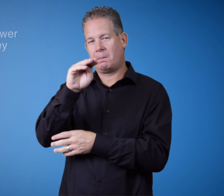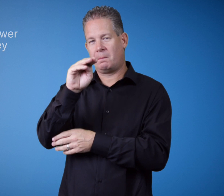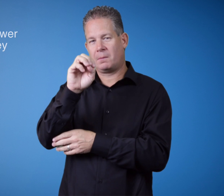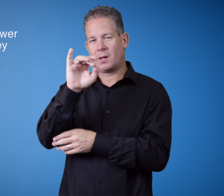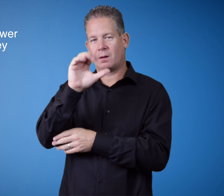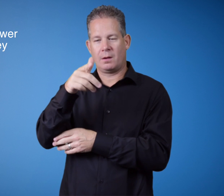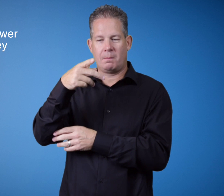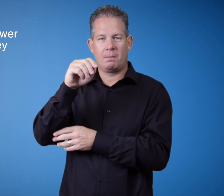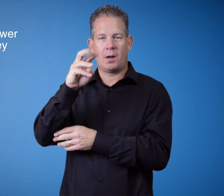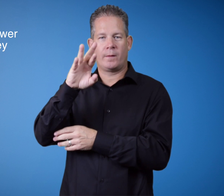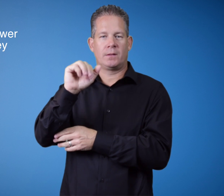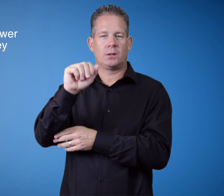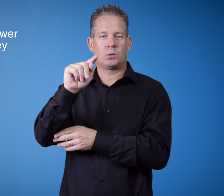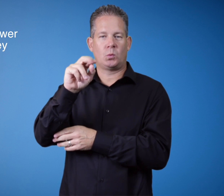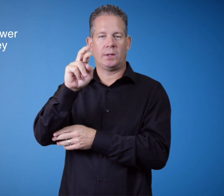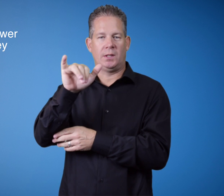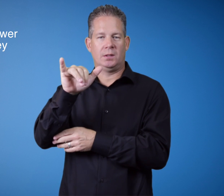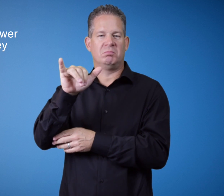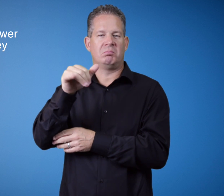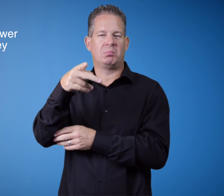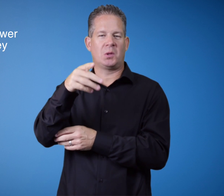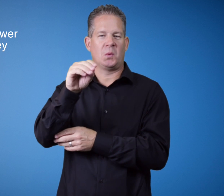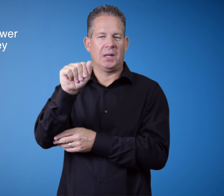The next is the medical power of attorney.